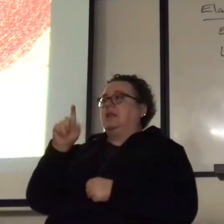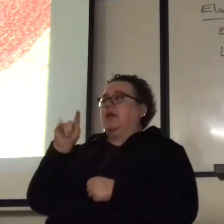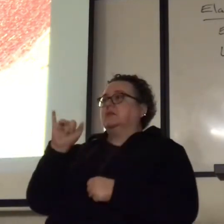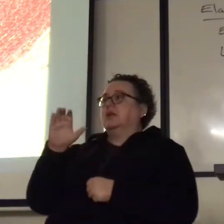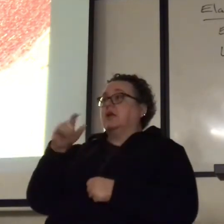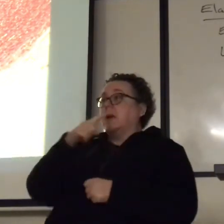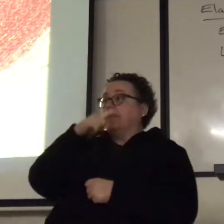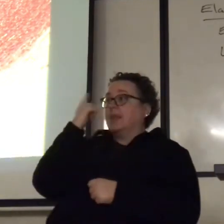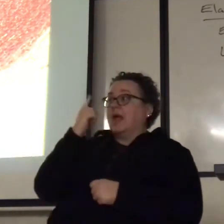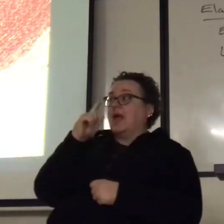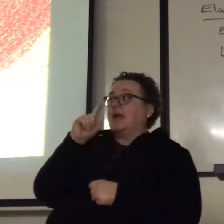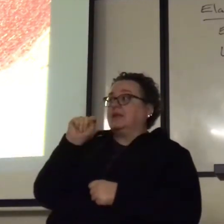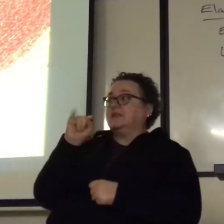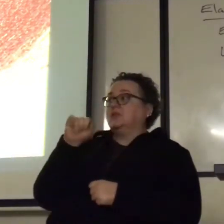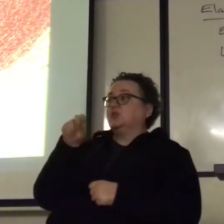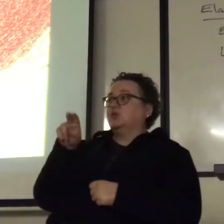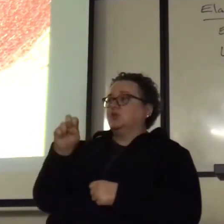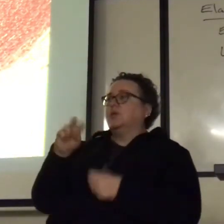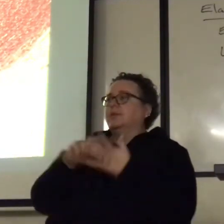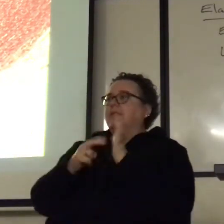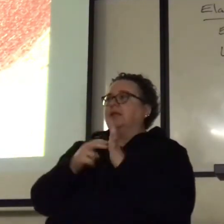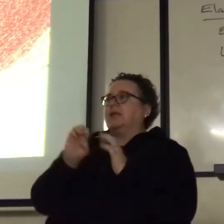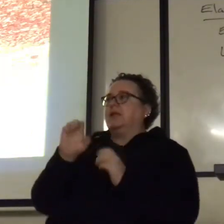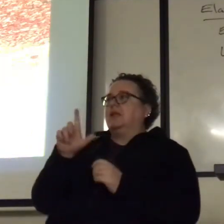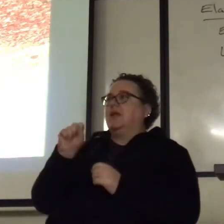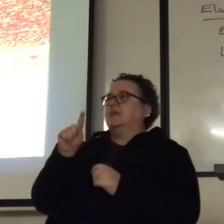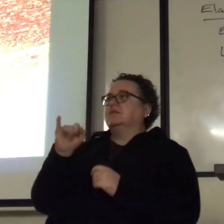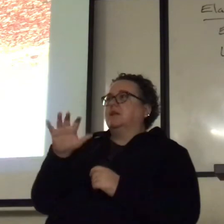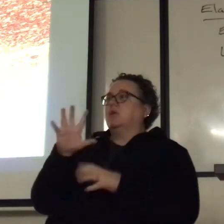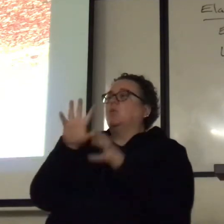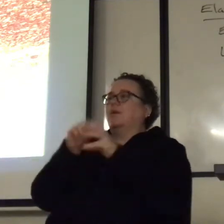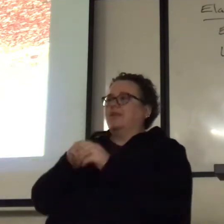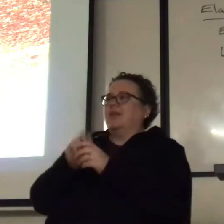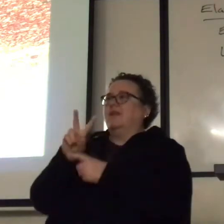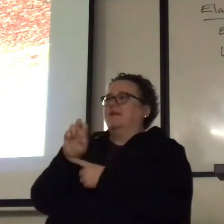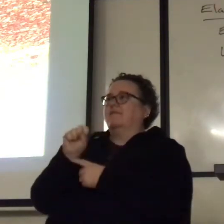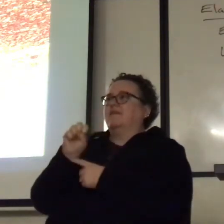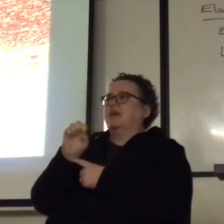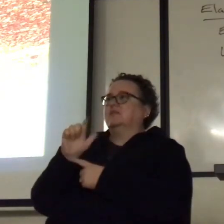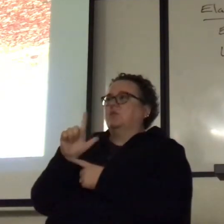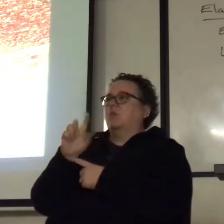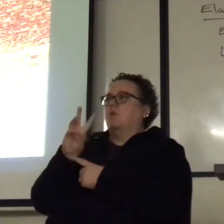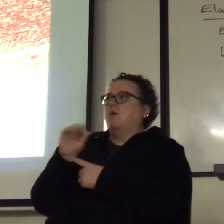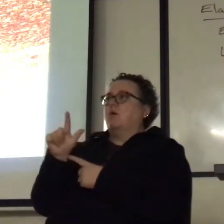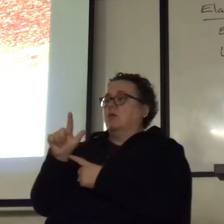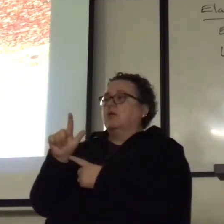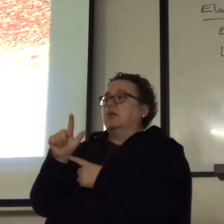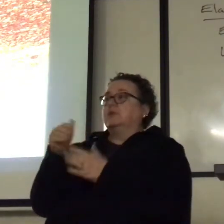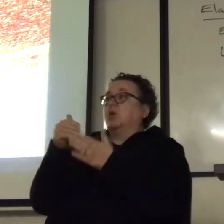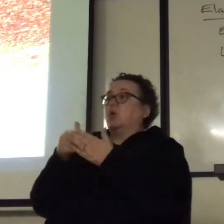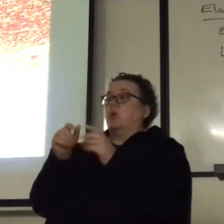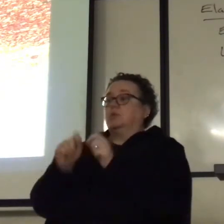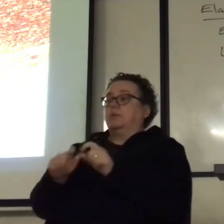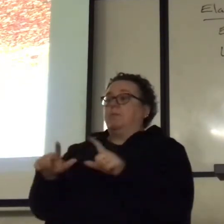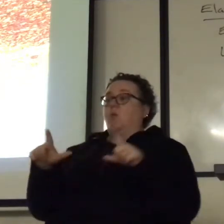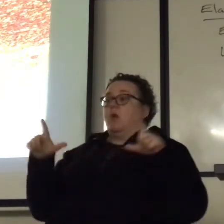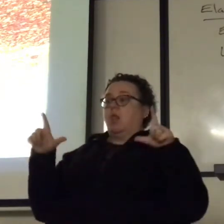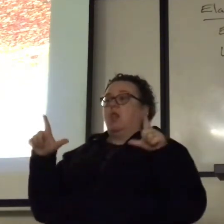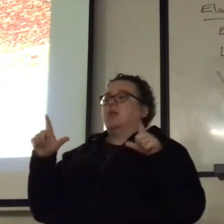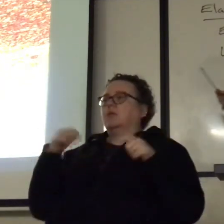is elastic tissue within the vessel wall. Here's a closer up picture of it, so you can kind of make out